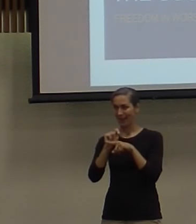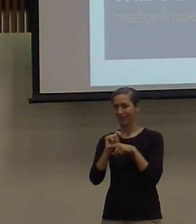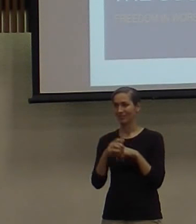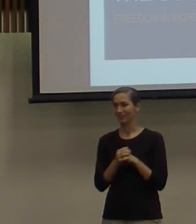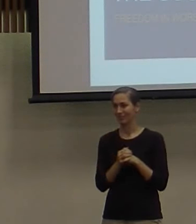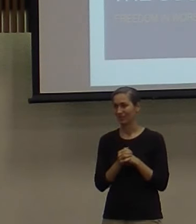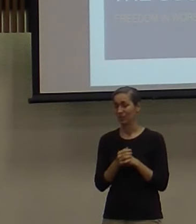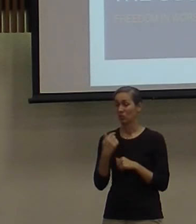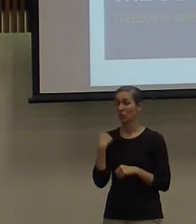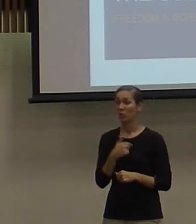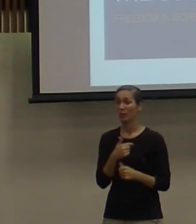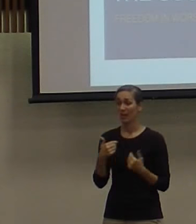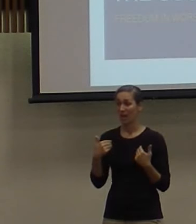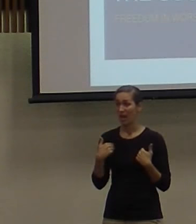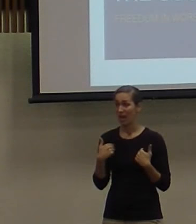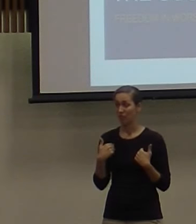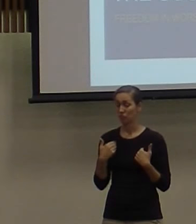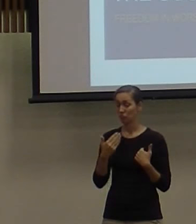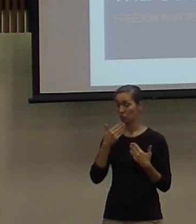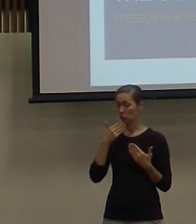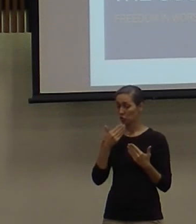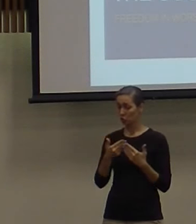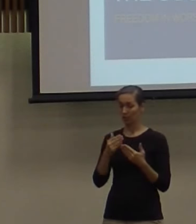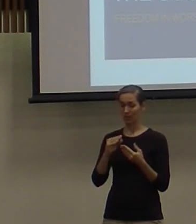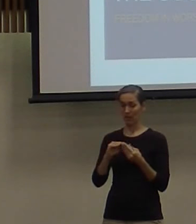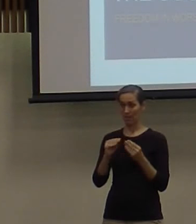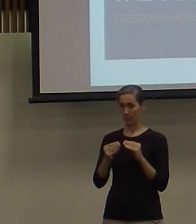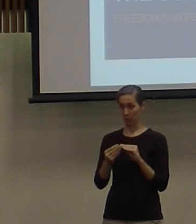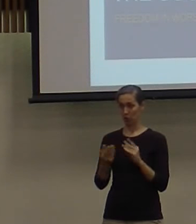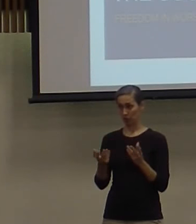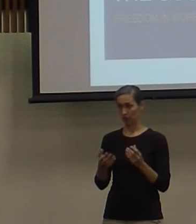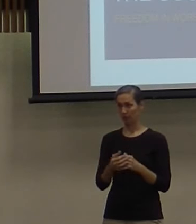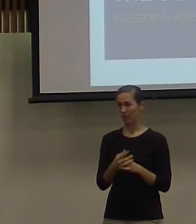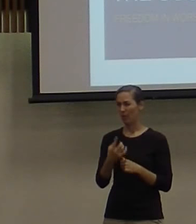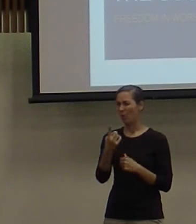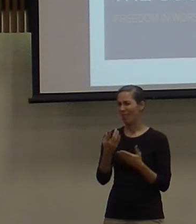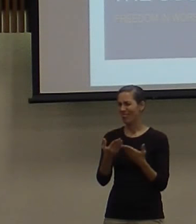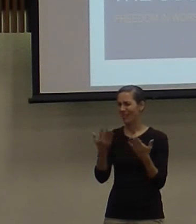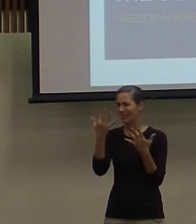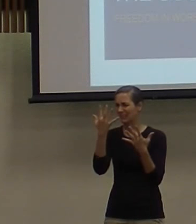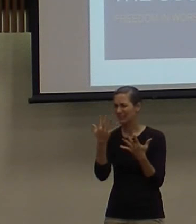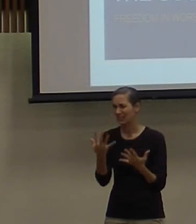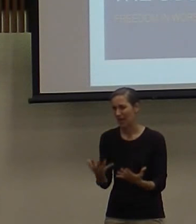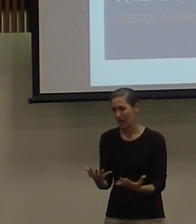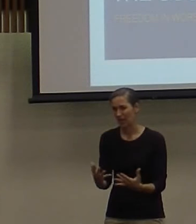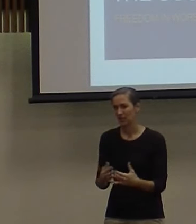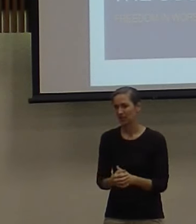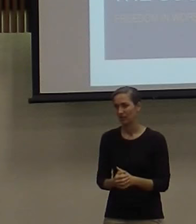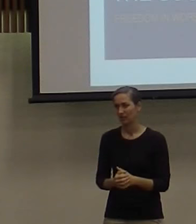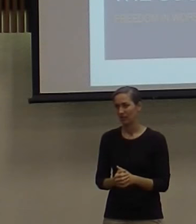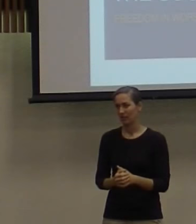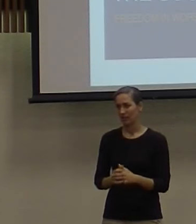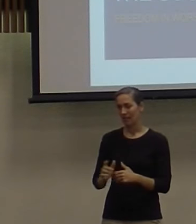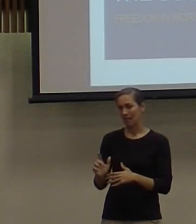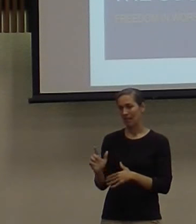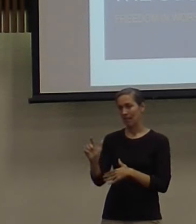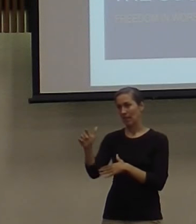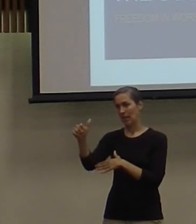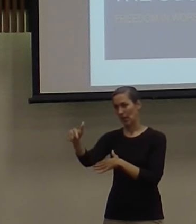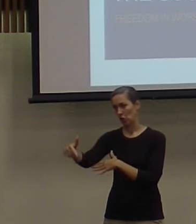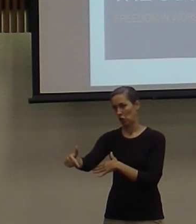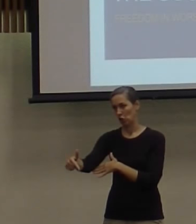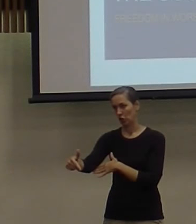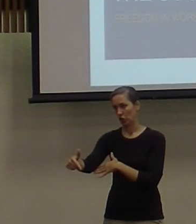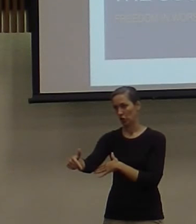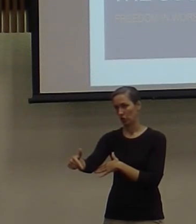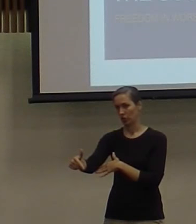number, well trained. One of the things is sad about them is when later you see that when